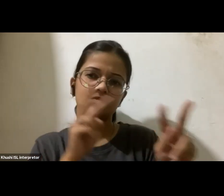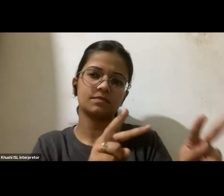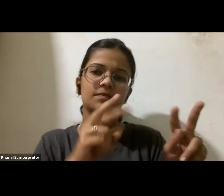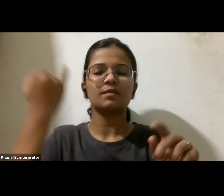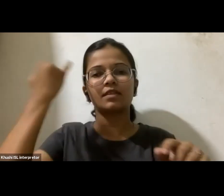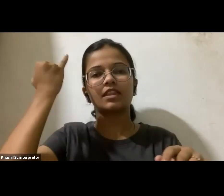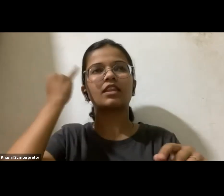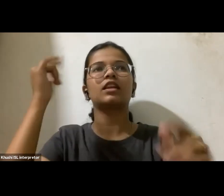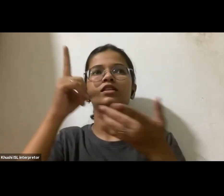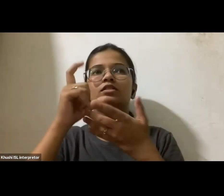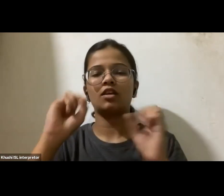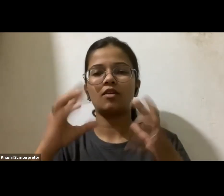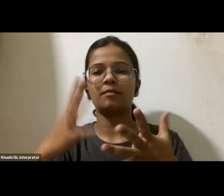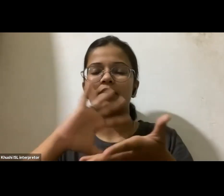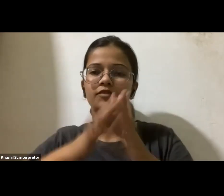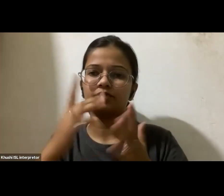studio photographs that were there,